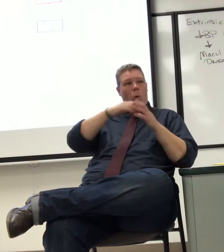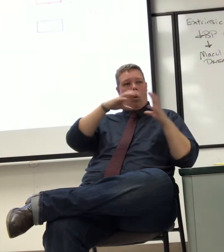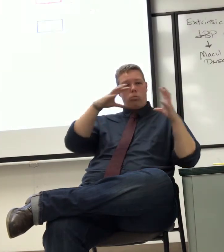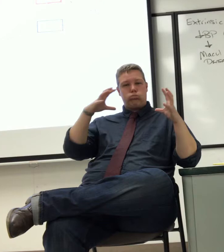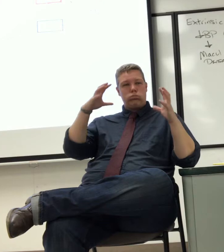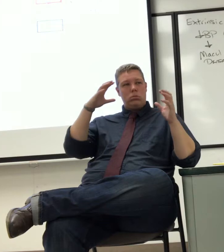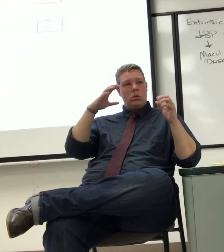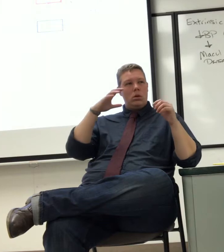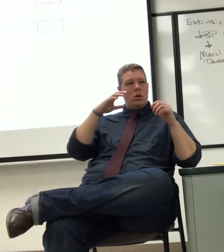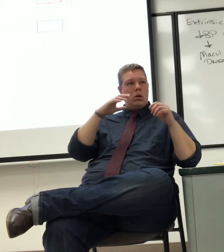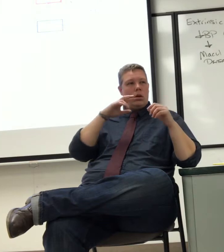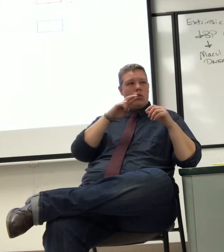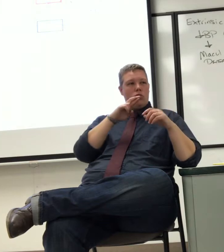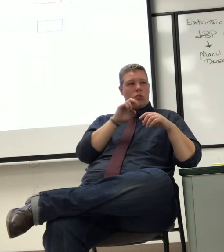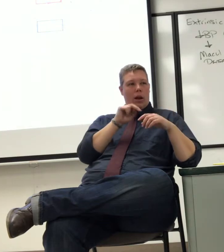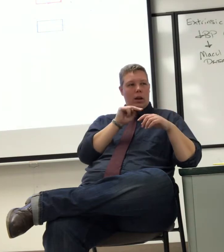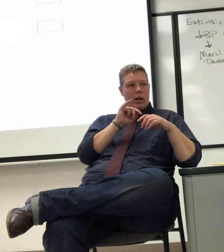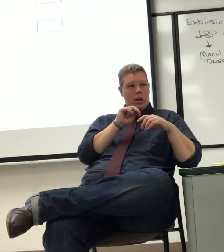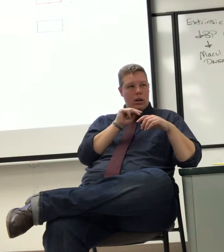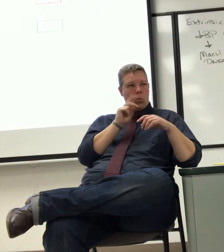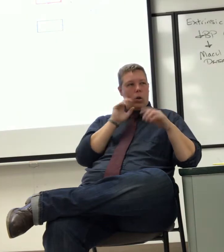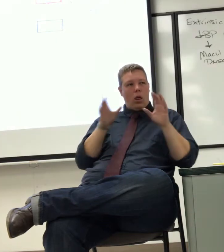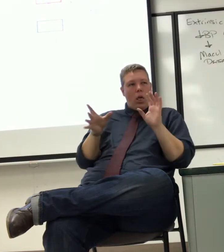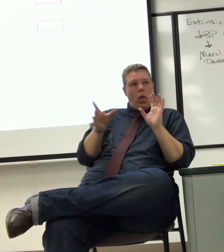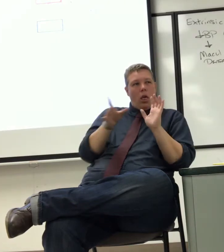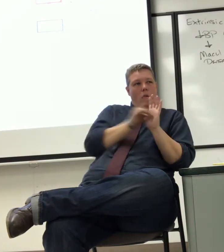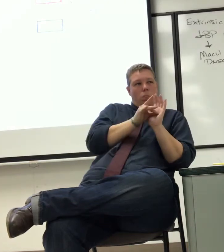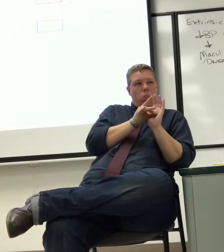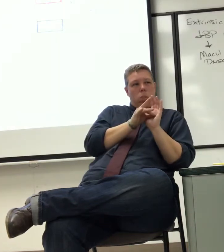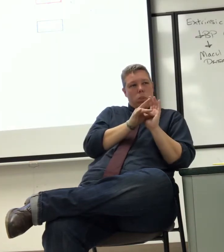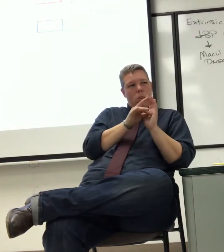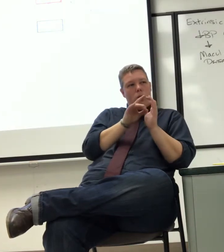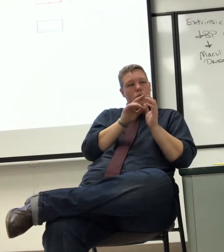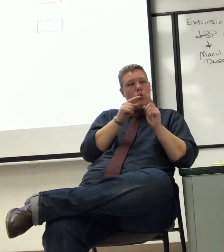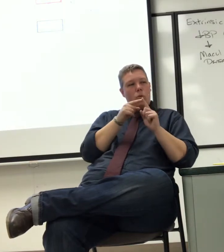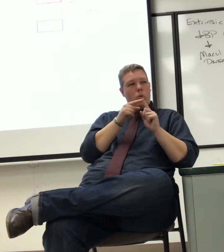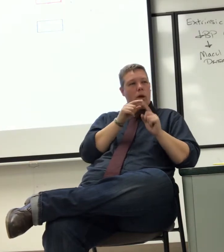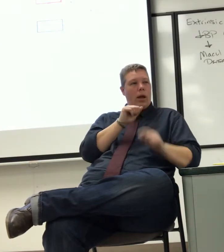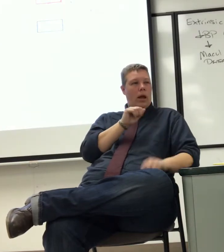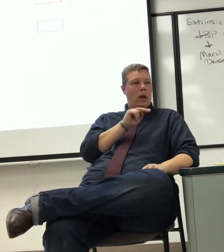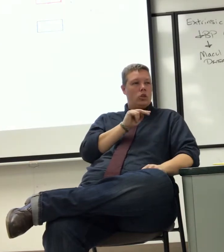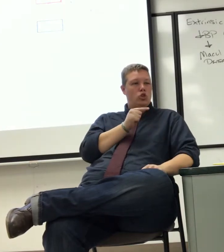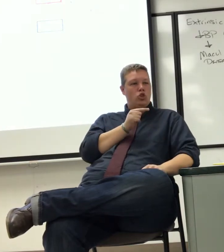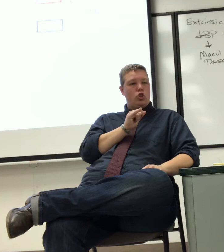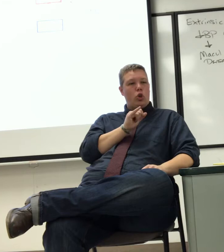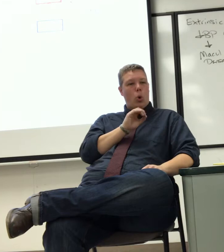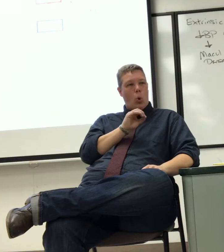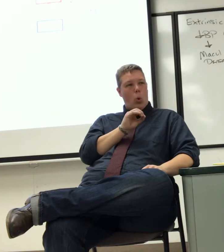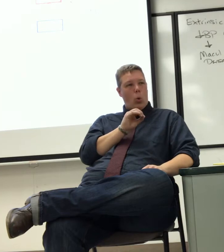cleave angiotensinogen. I'll just call it